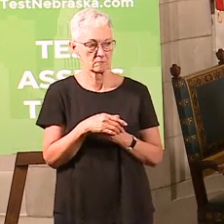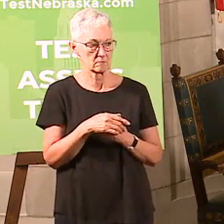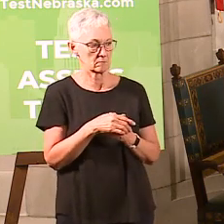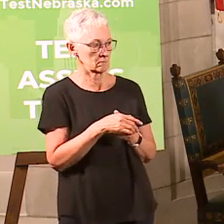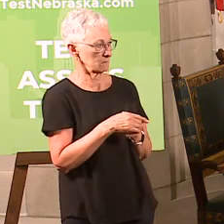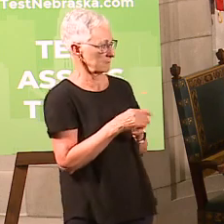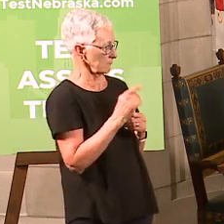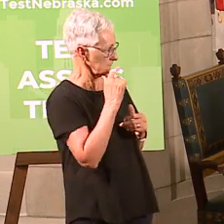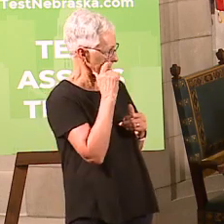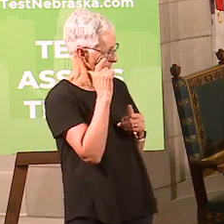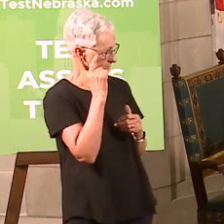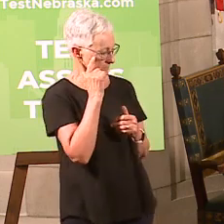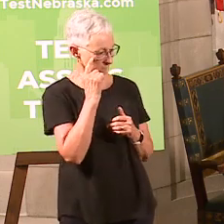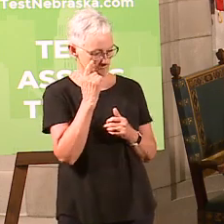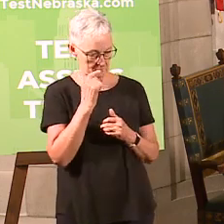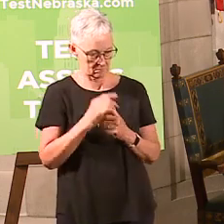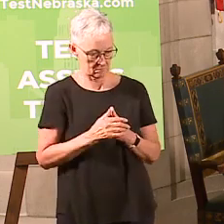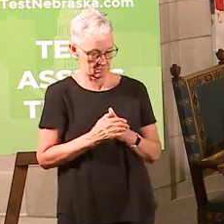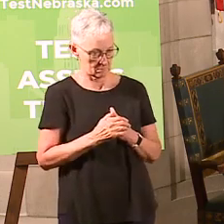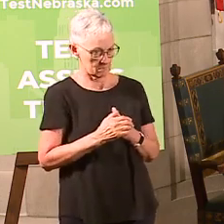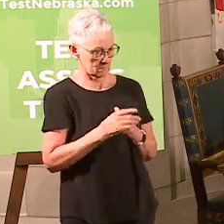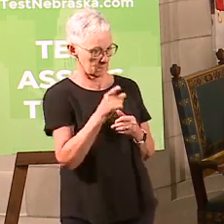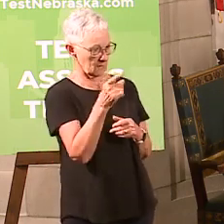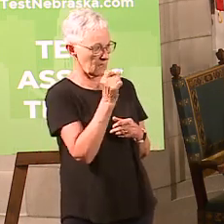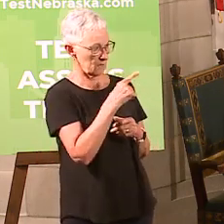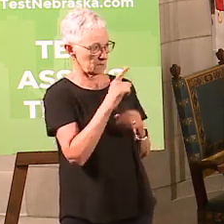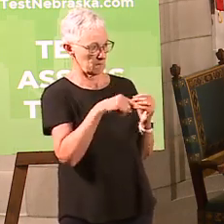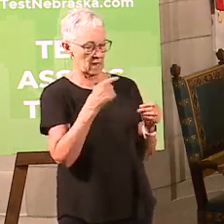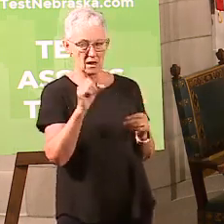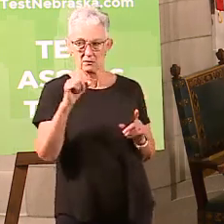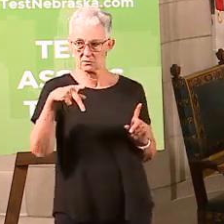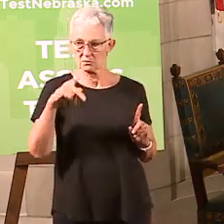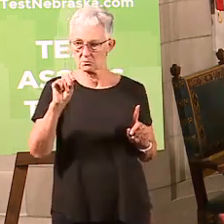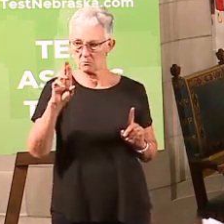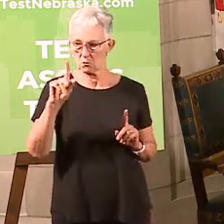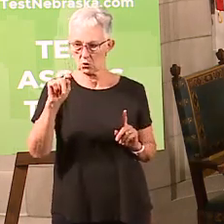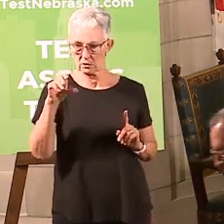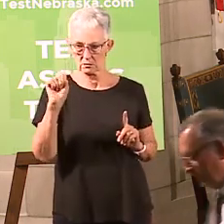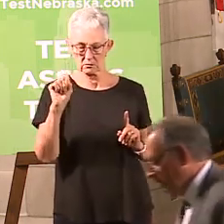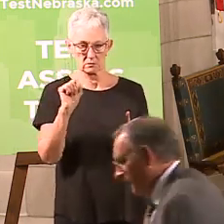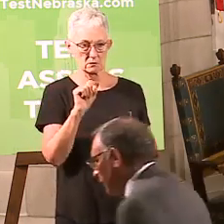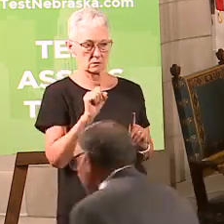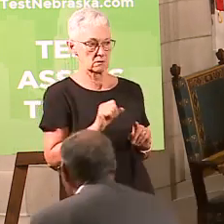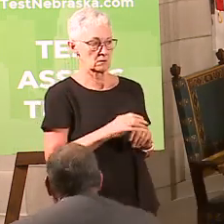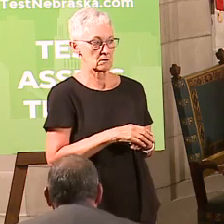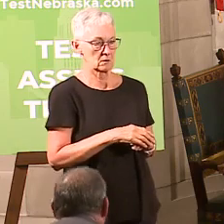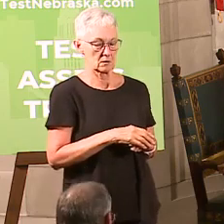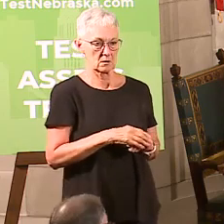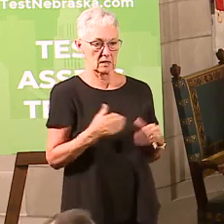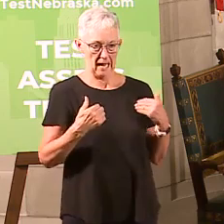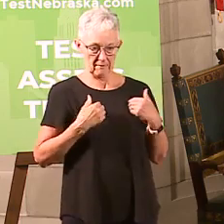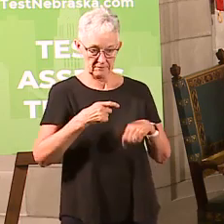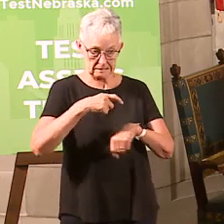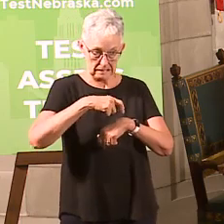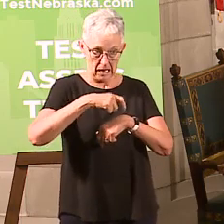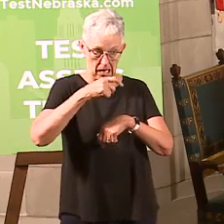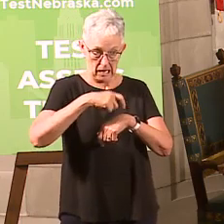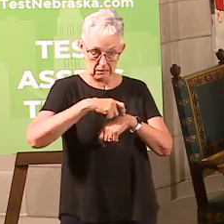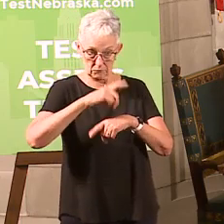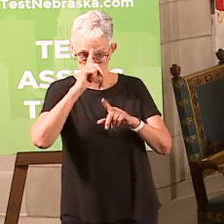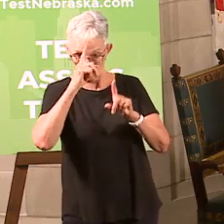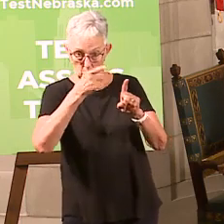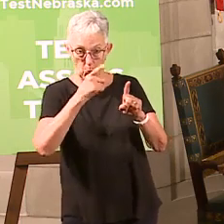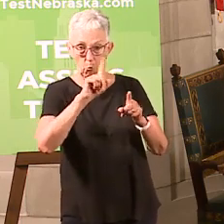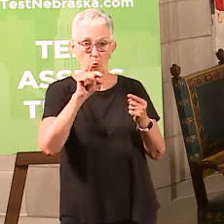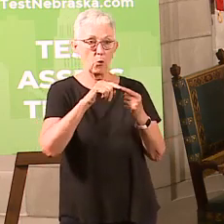football and basketball and others will reopen? So the question from Bill was, do we have an update on sports